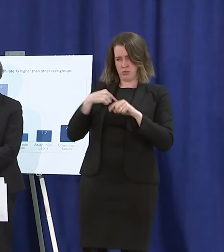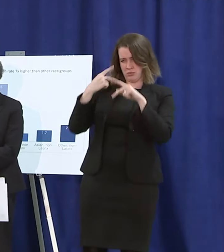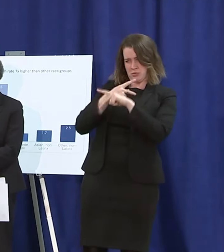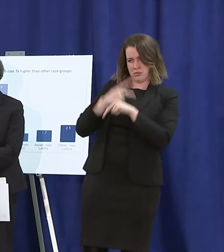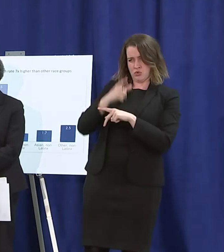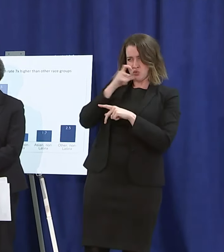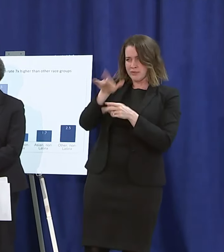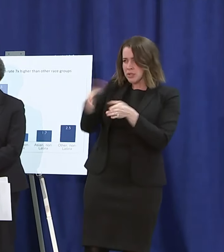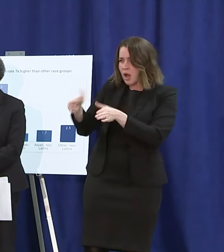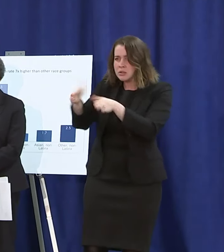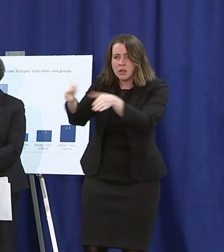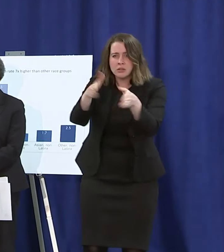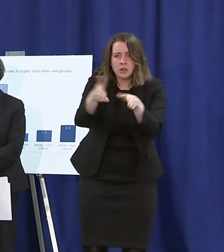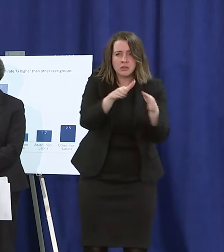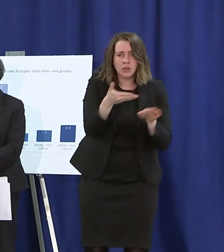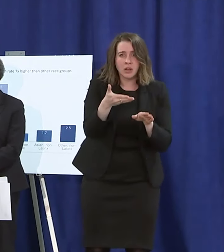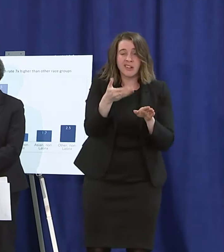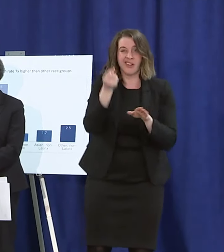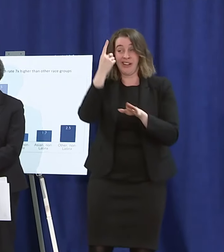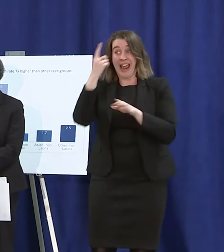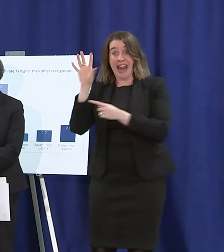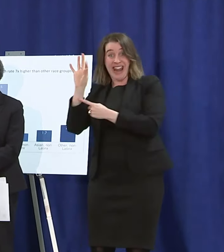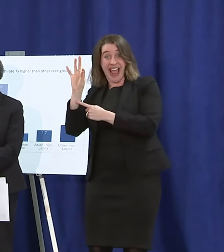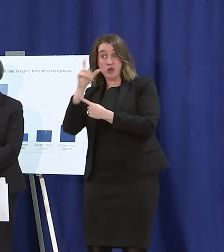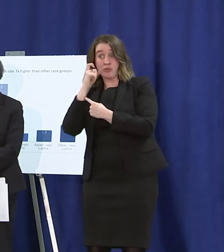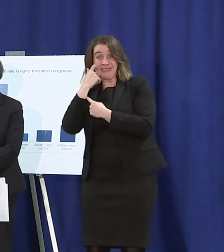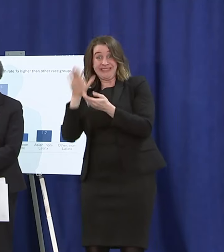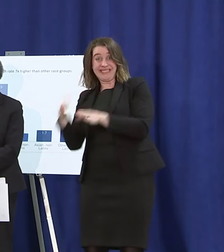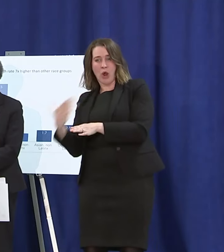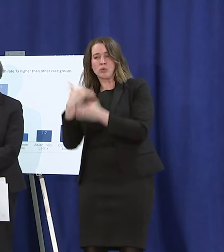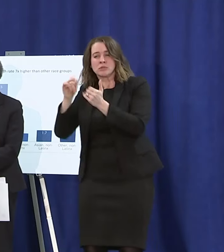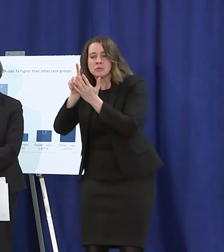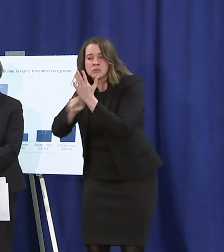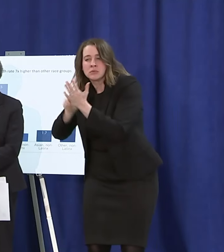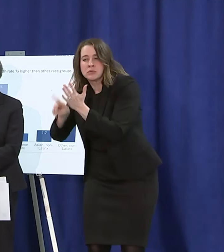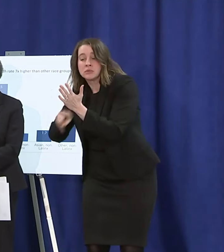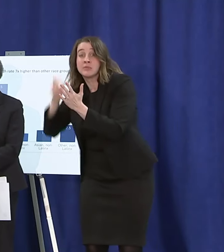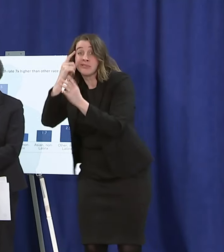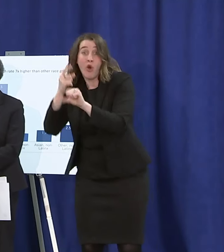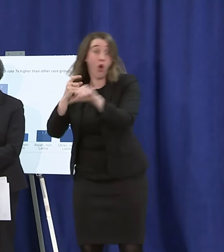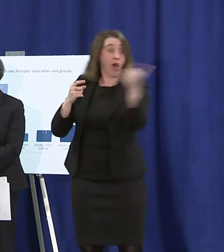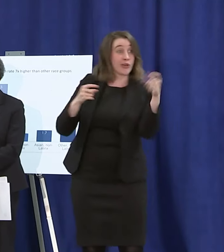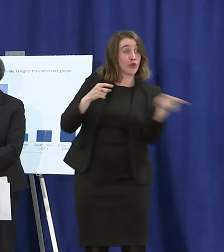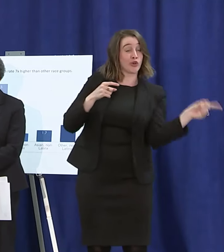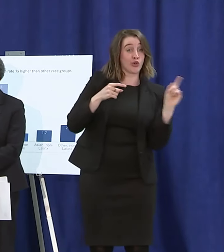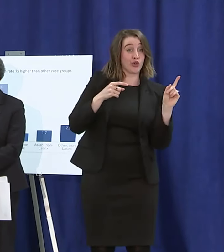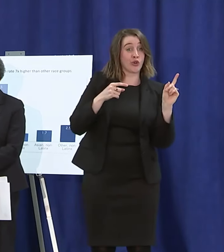still finishing the investigation on 9 of the cases, among the other 89 cases,